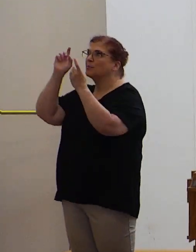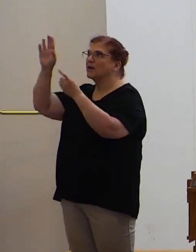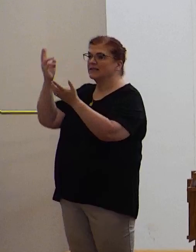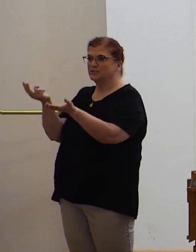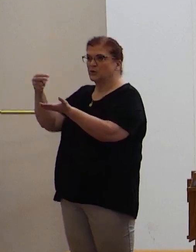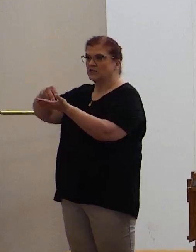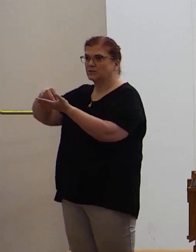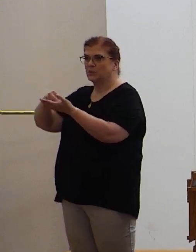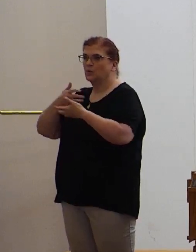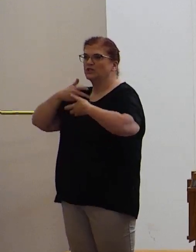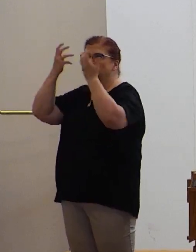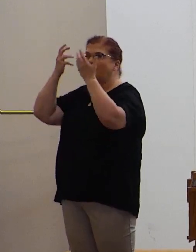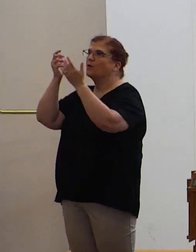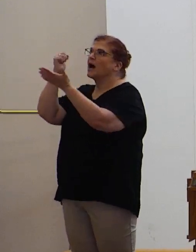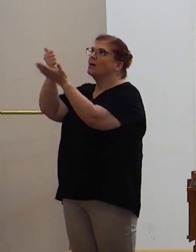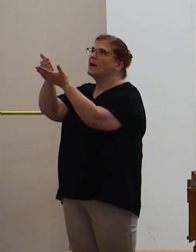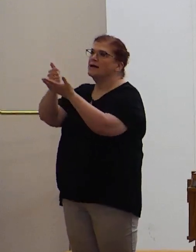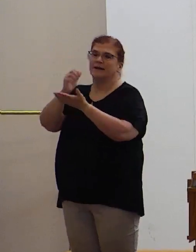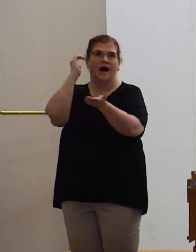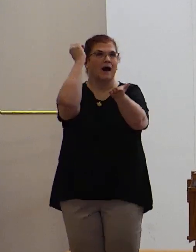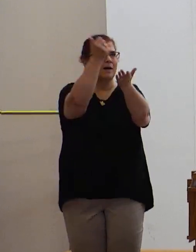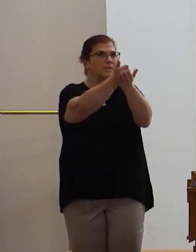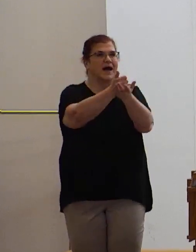Celebrating his resurrection, we shout, "Amen." Amen.